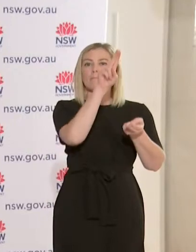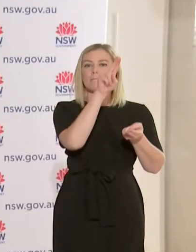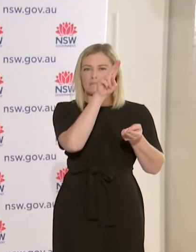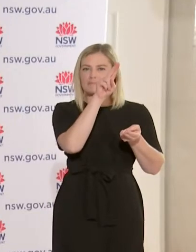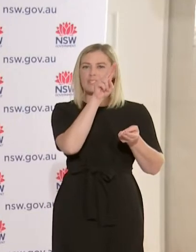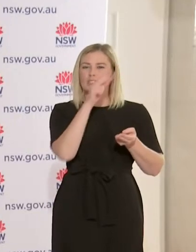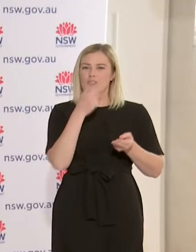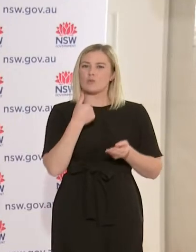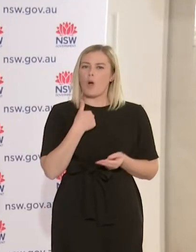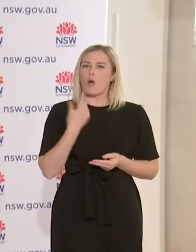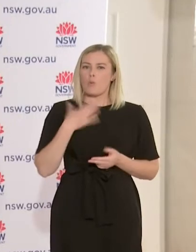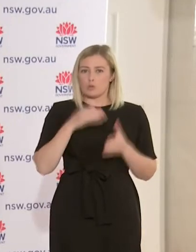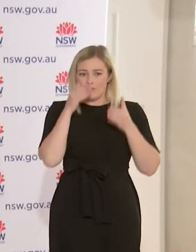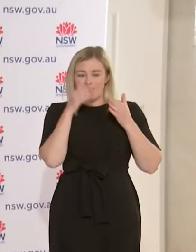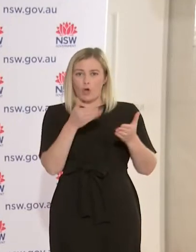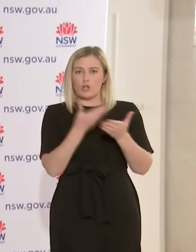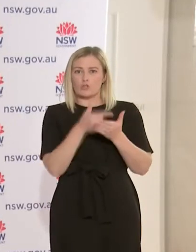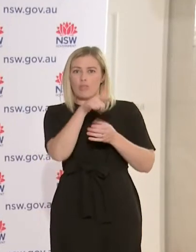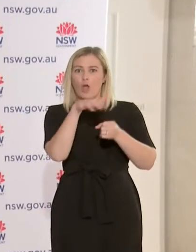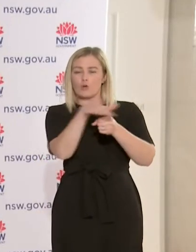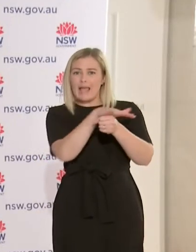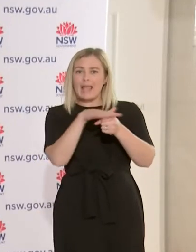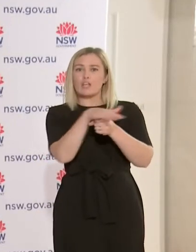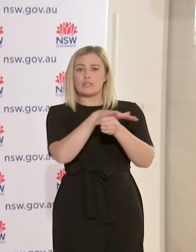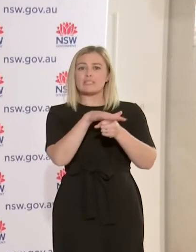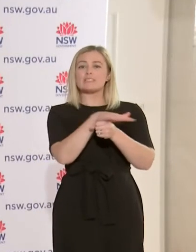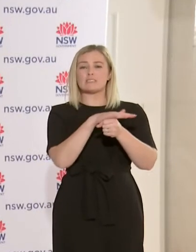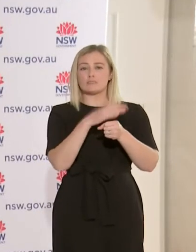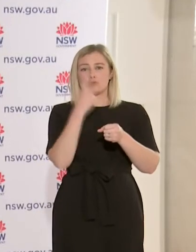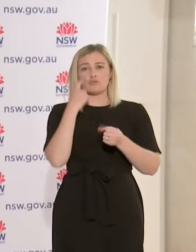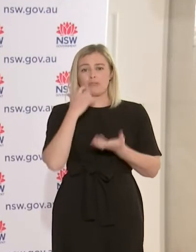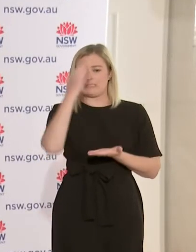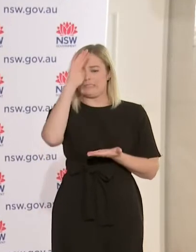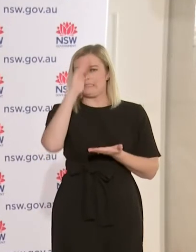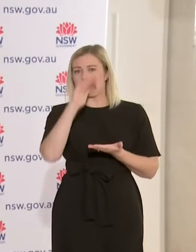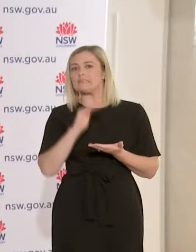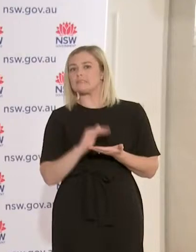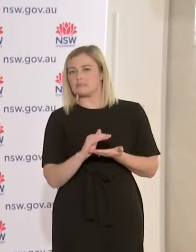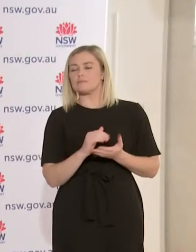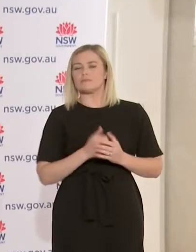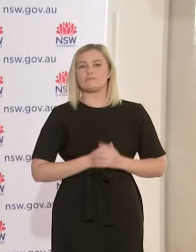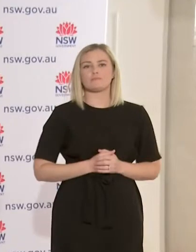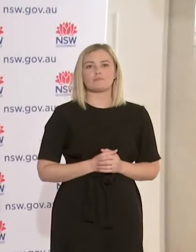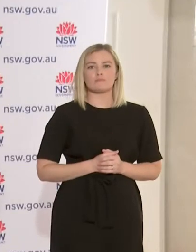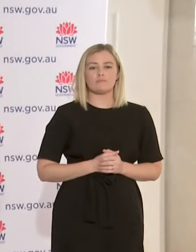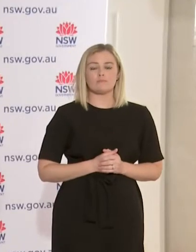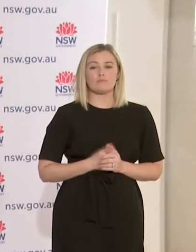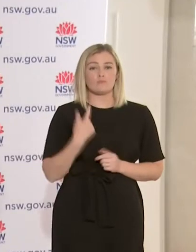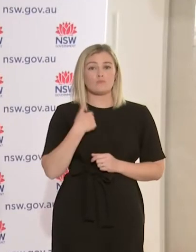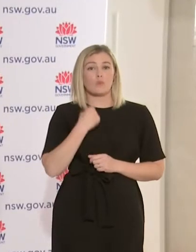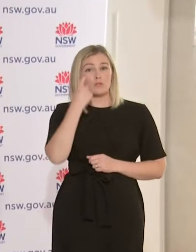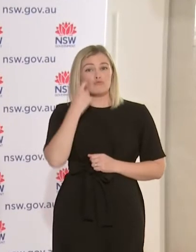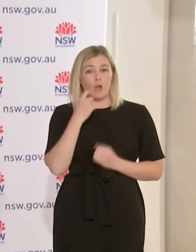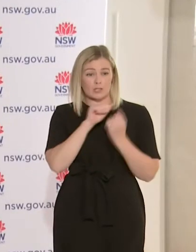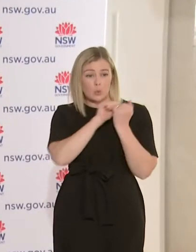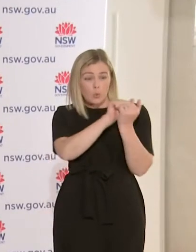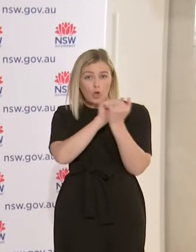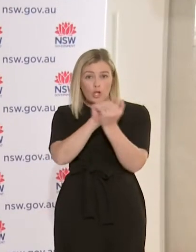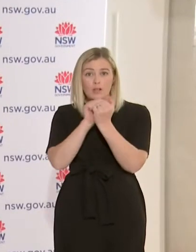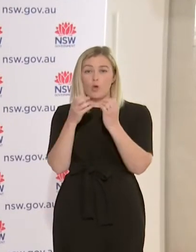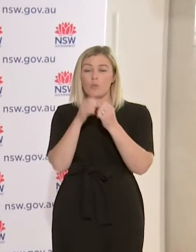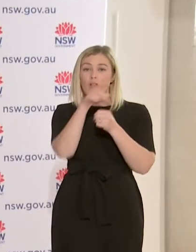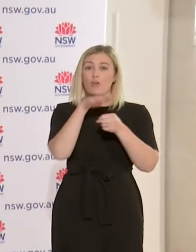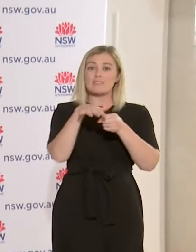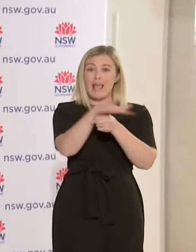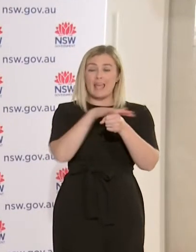those local health districts will work in partnership with a variety of people to do all they can to